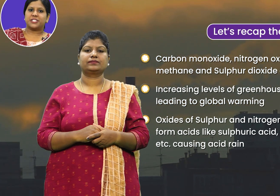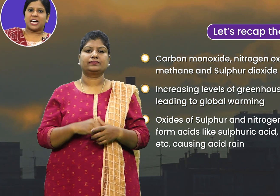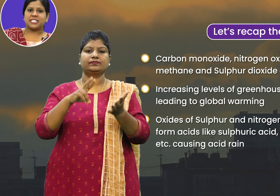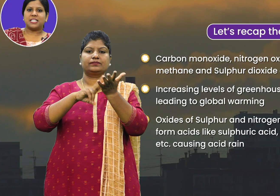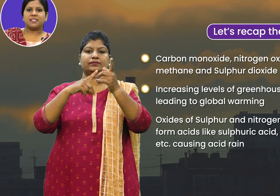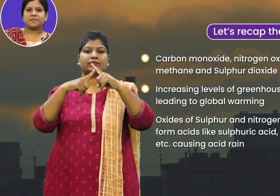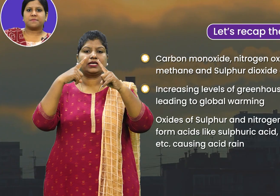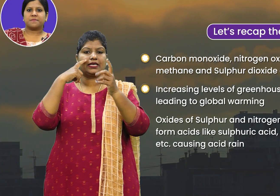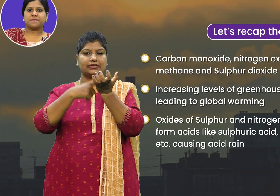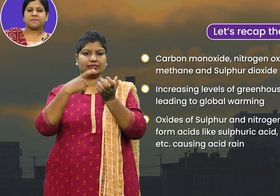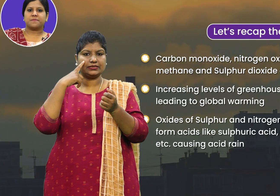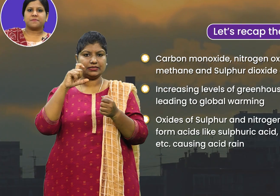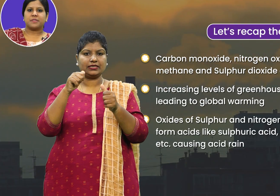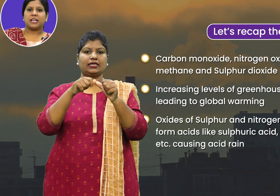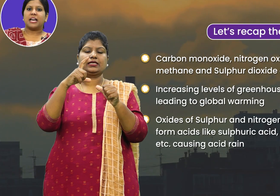nitric acid,